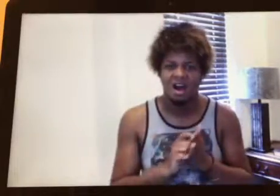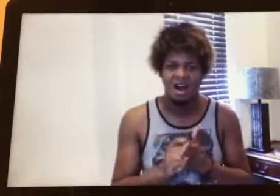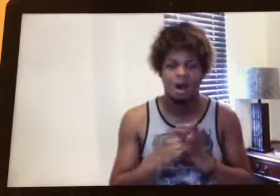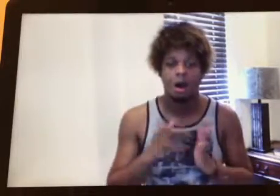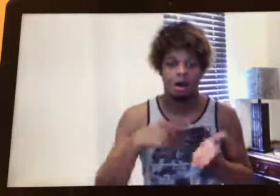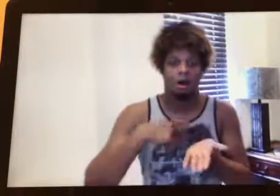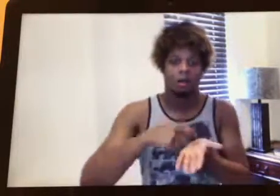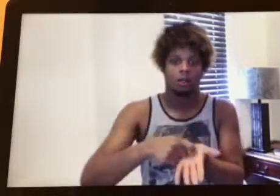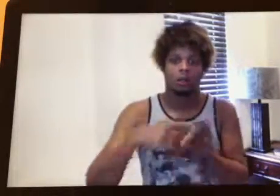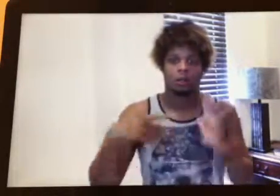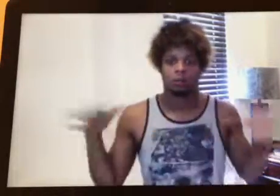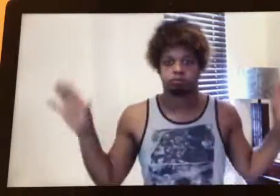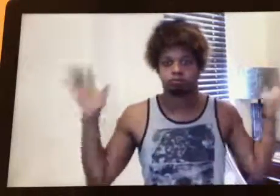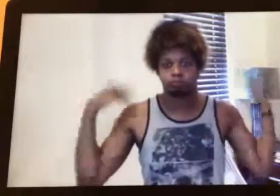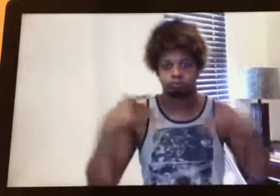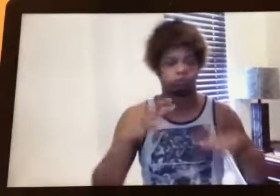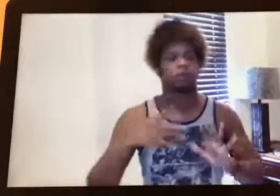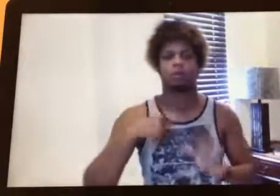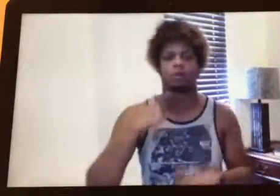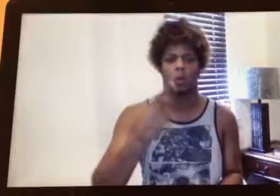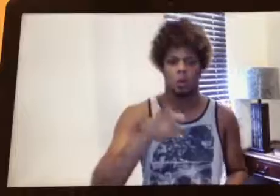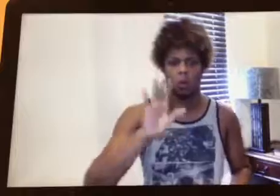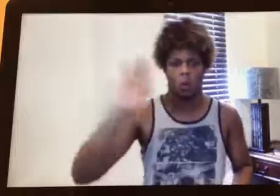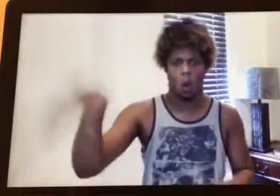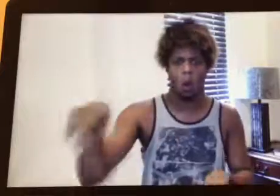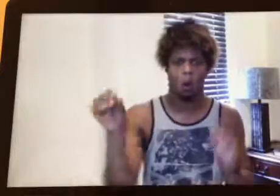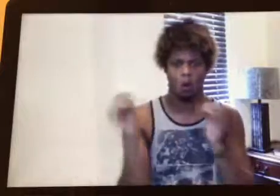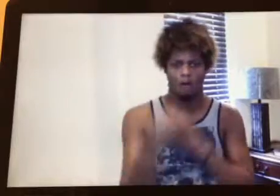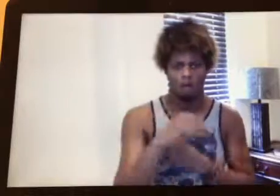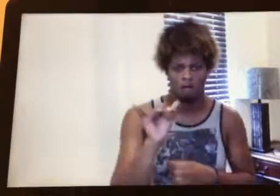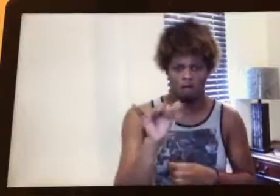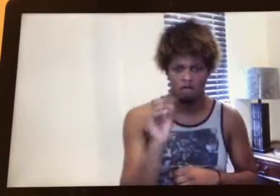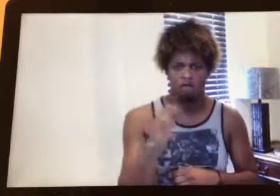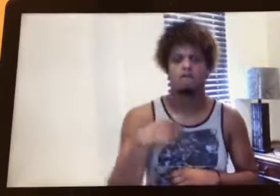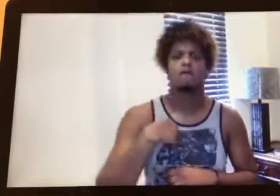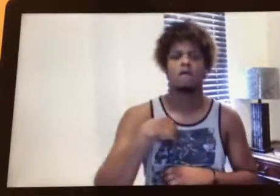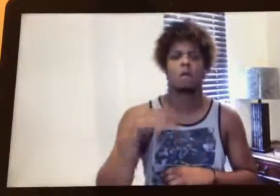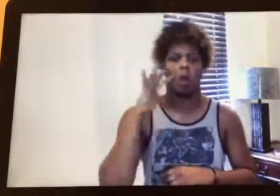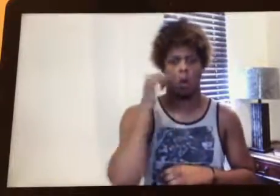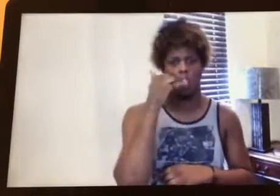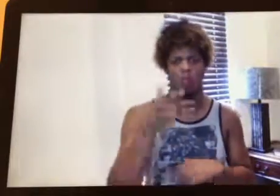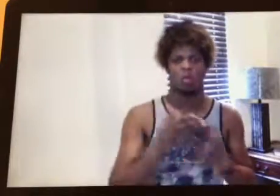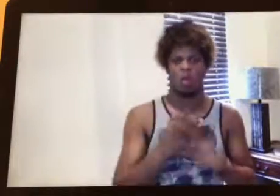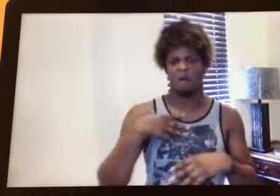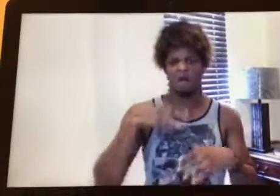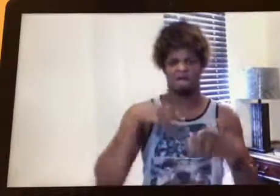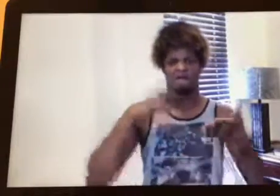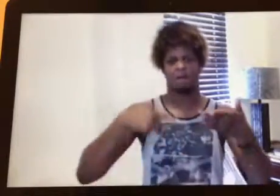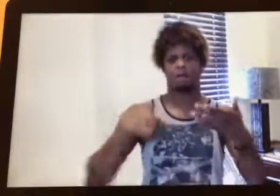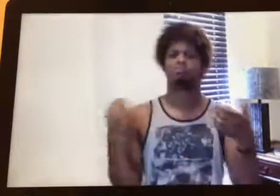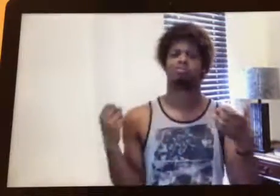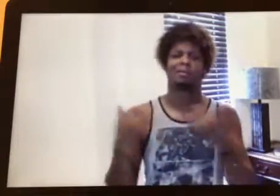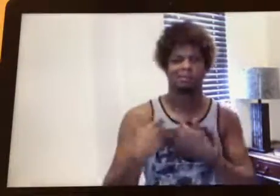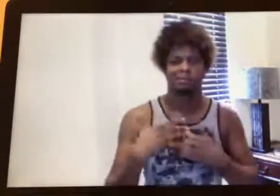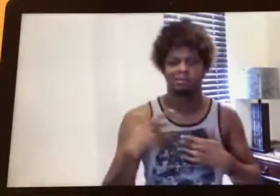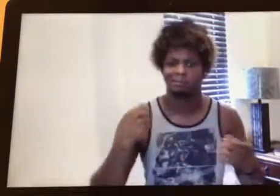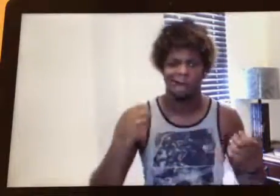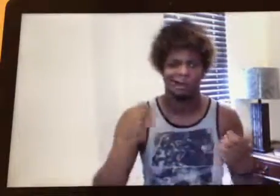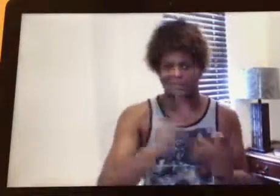hands, right here, see? And so I was trying to explain, and I asked if I could leave the office and call them to